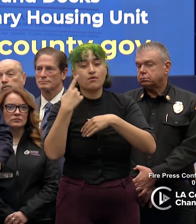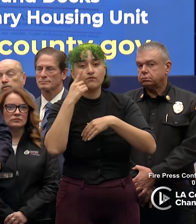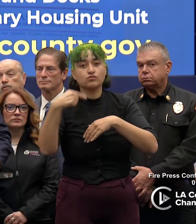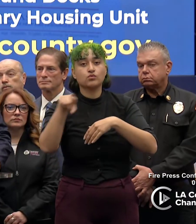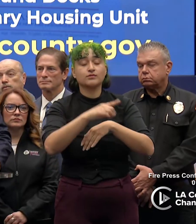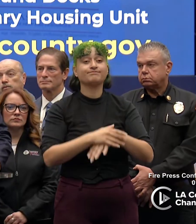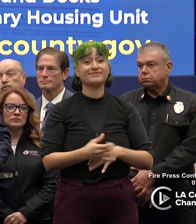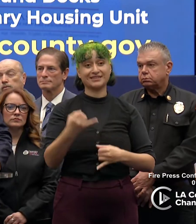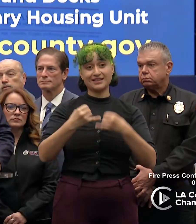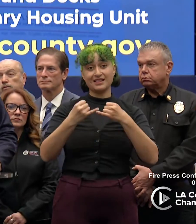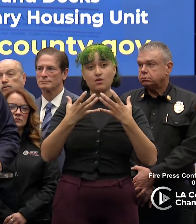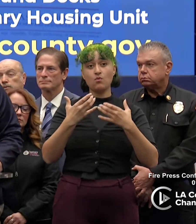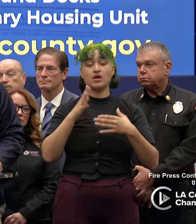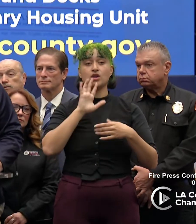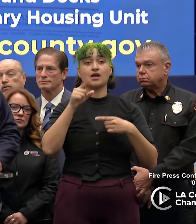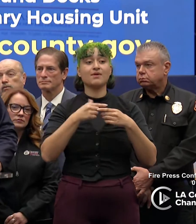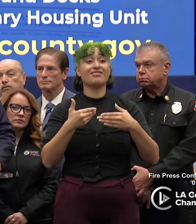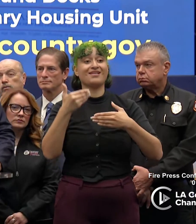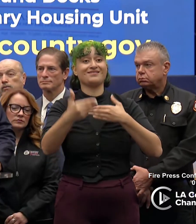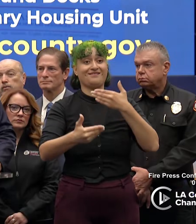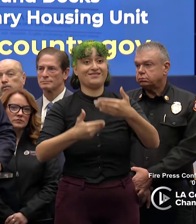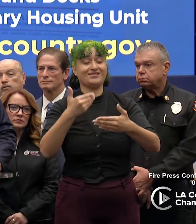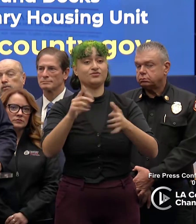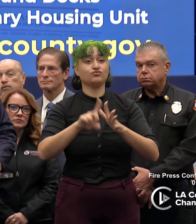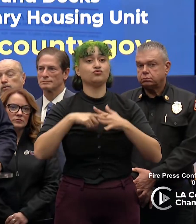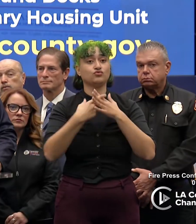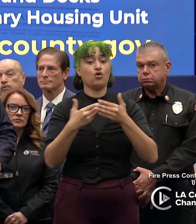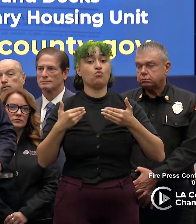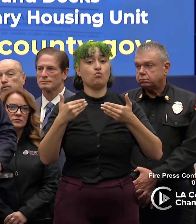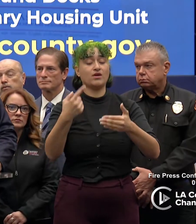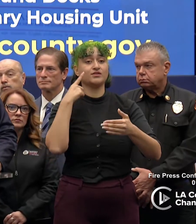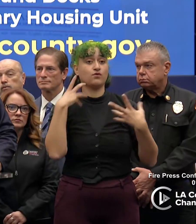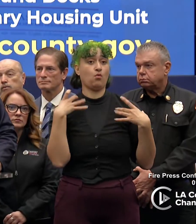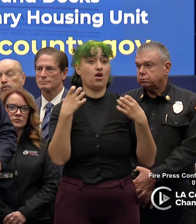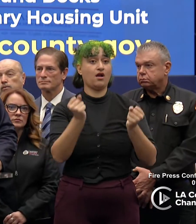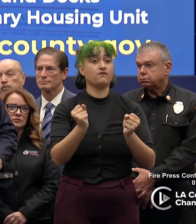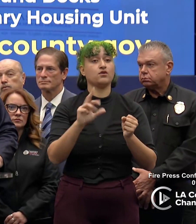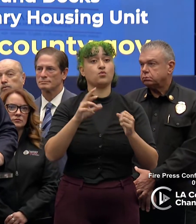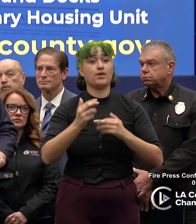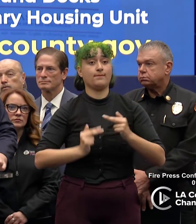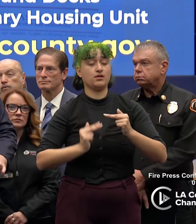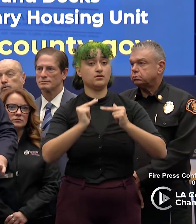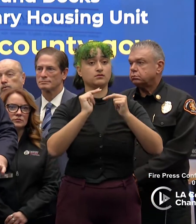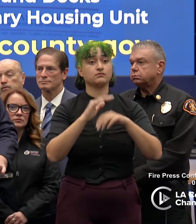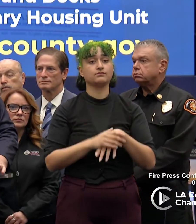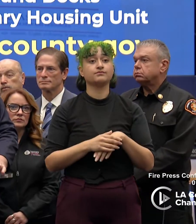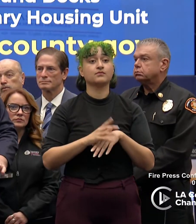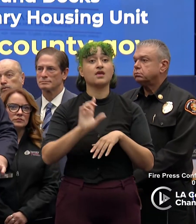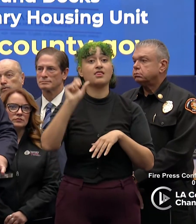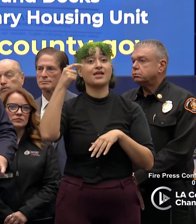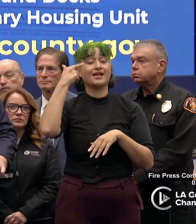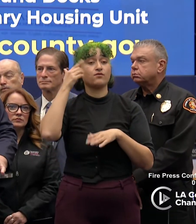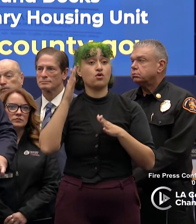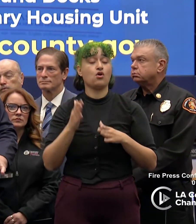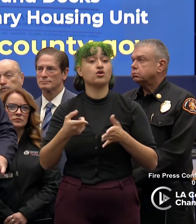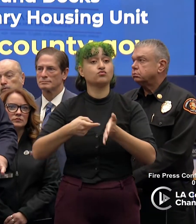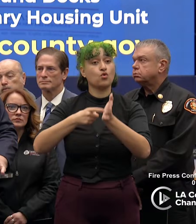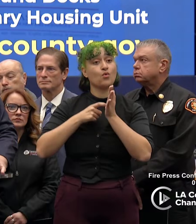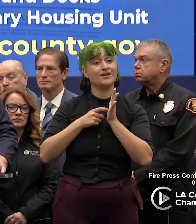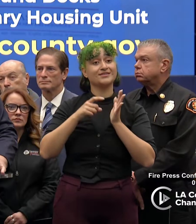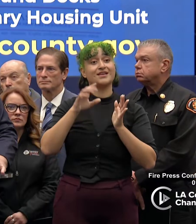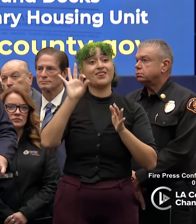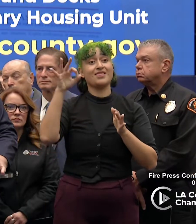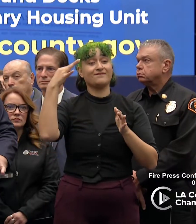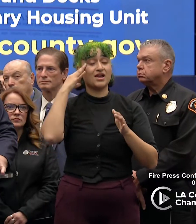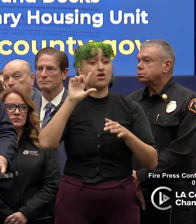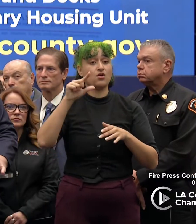about the next steps we're taking to start the process toward recovery and rebuilding. The governor has requested that the federal